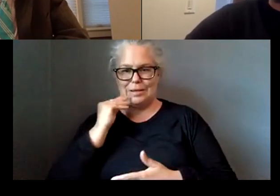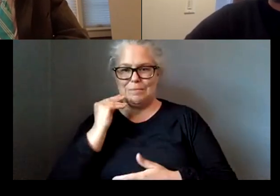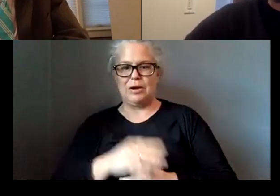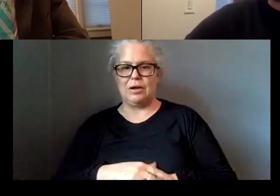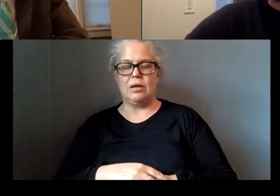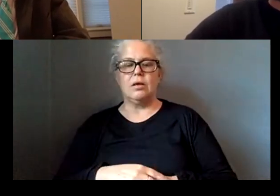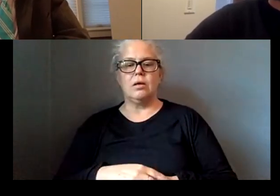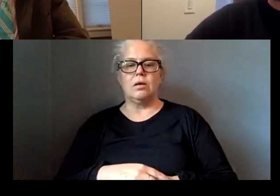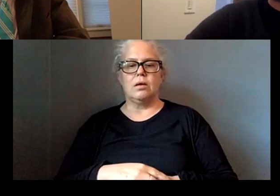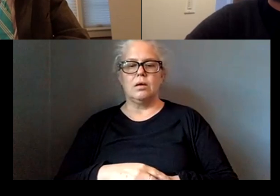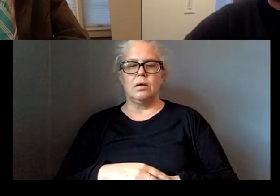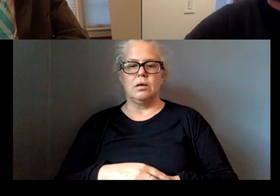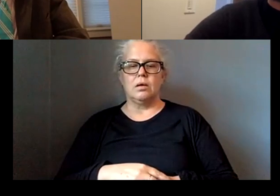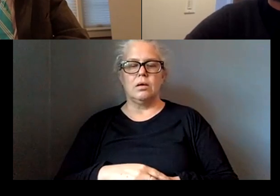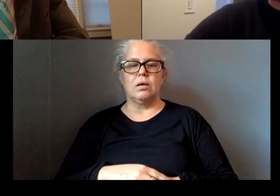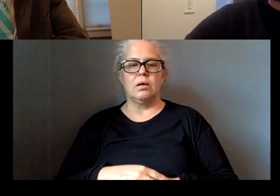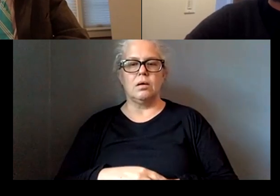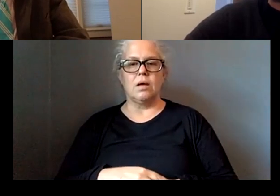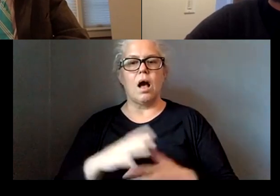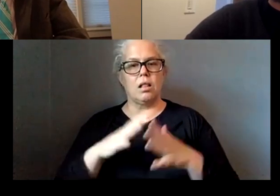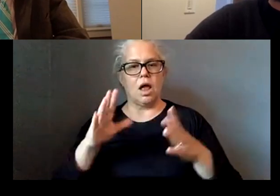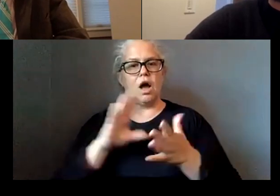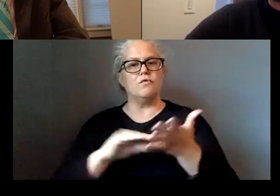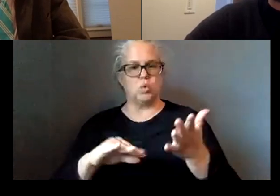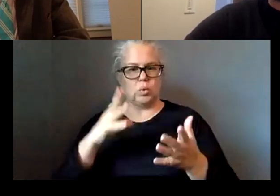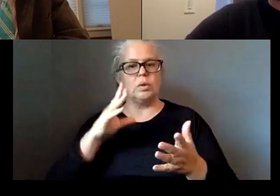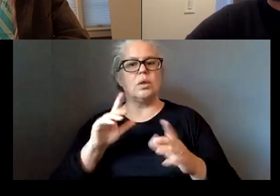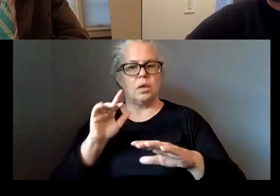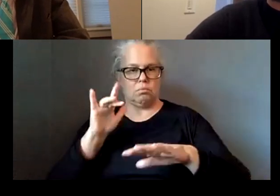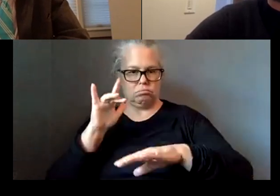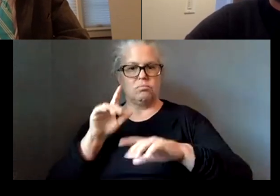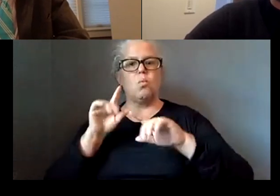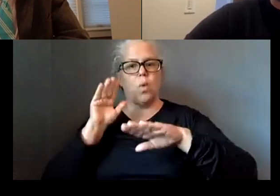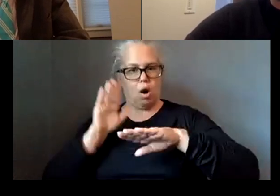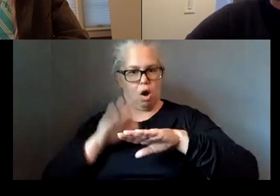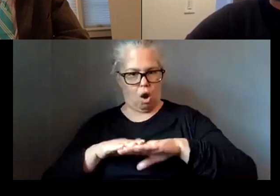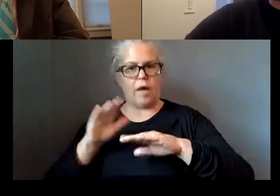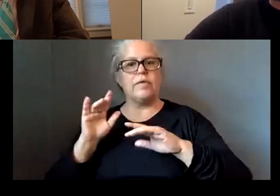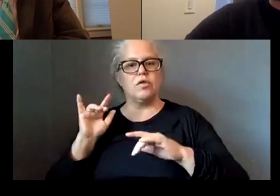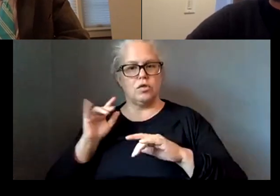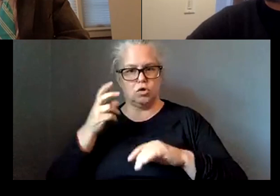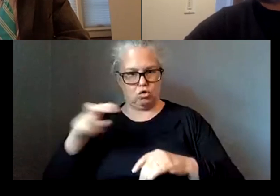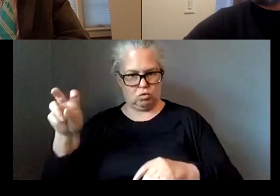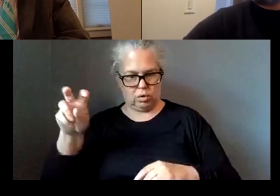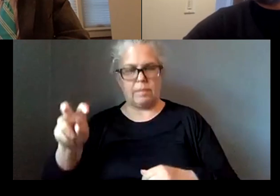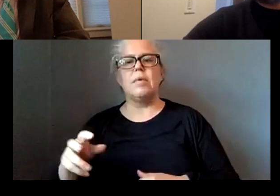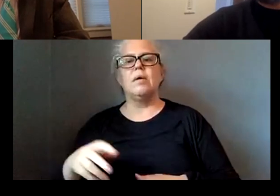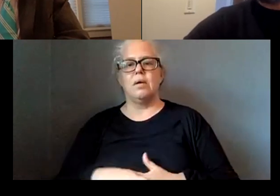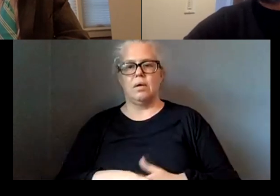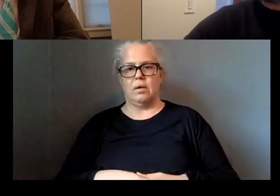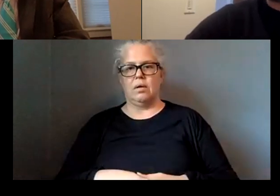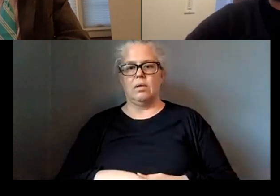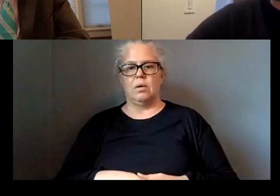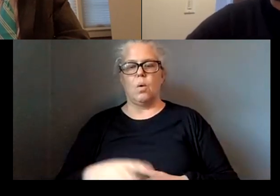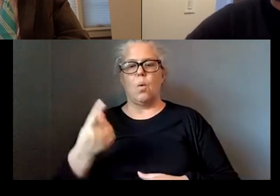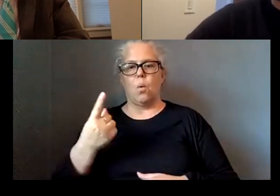students who have been on the trip are chiming in. A few others who were Barbara's students. One of them